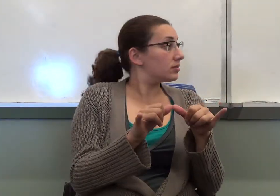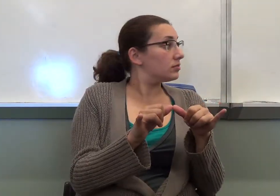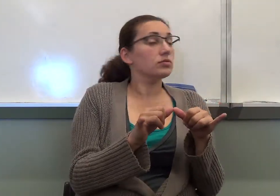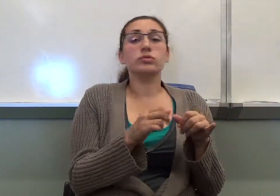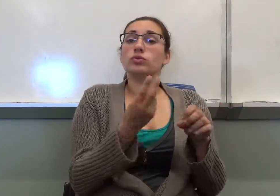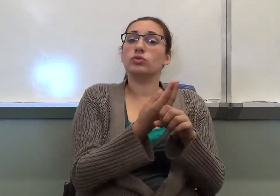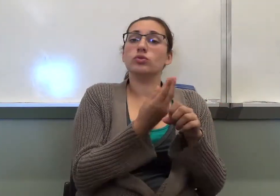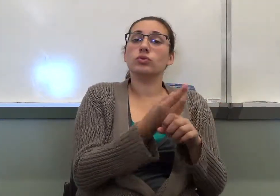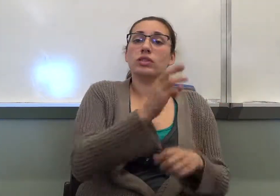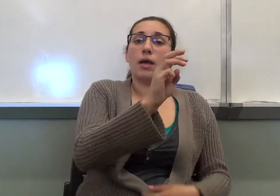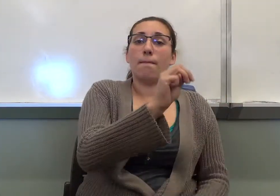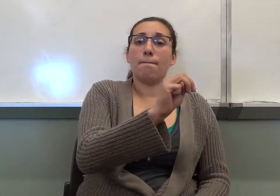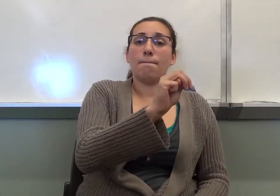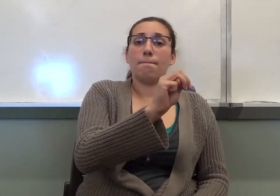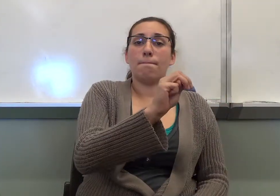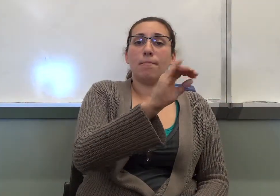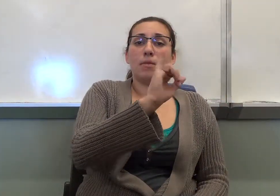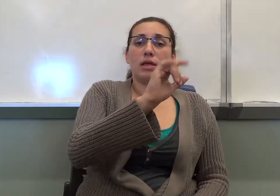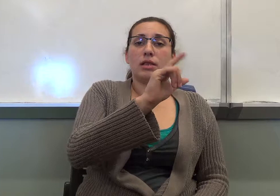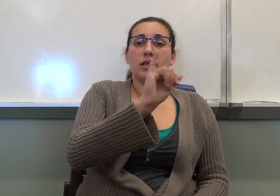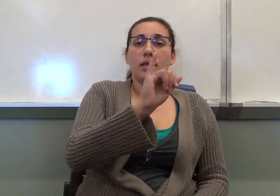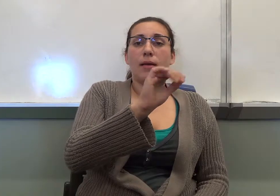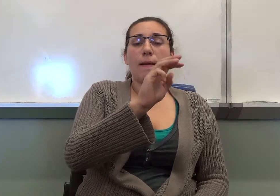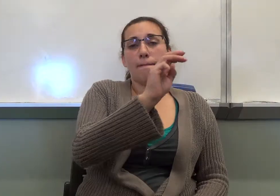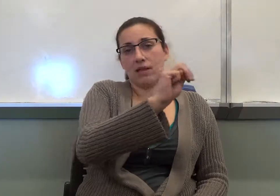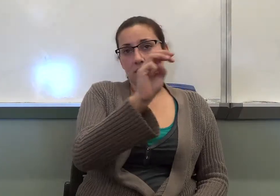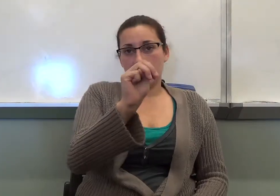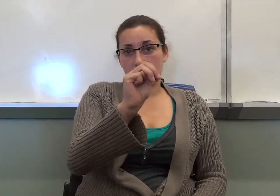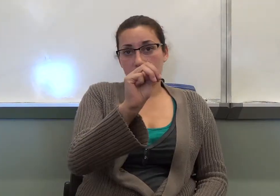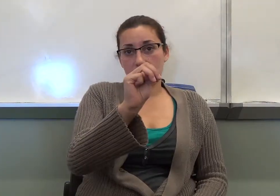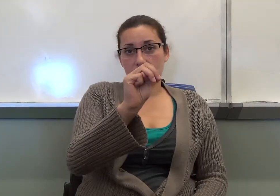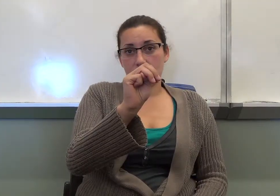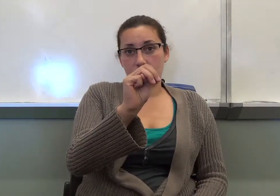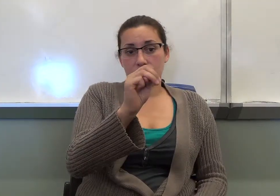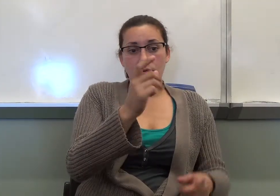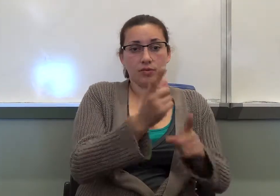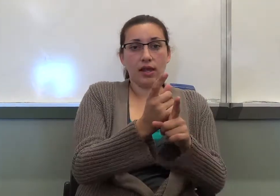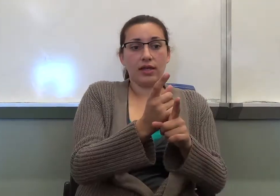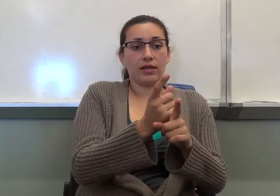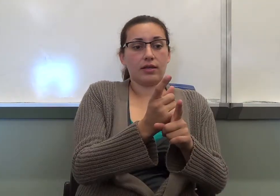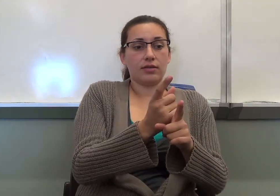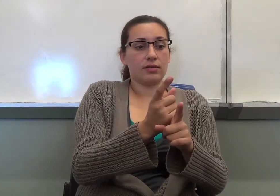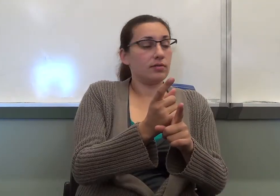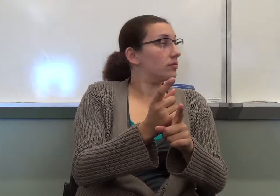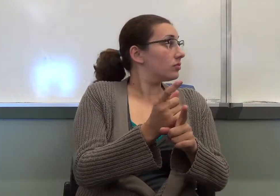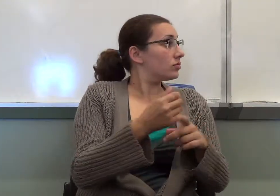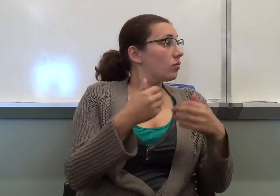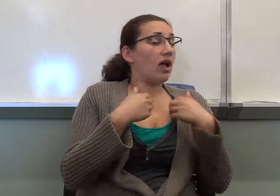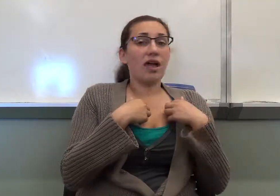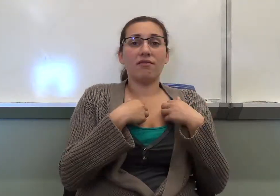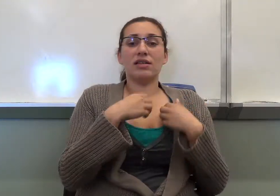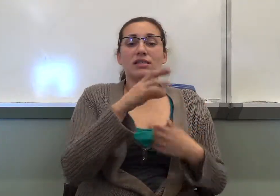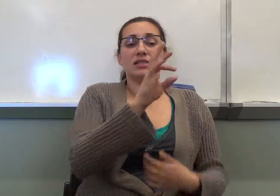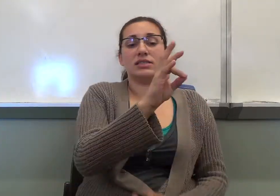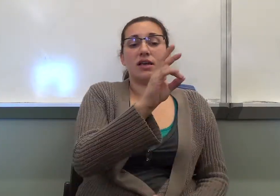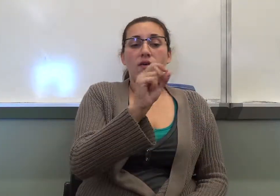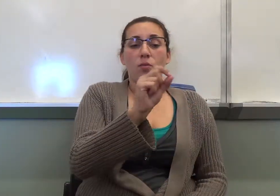millimeters, huh? So we've got 7.5 decameters, and we want to convert that to some number of